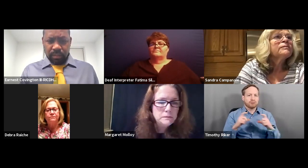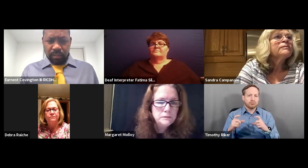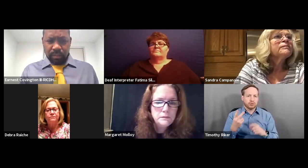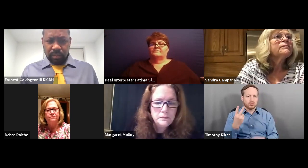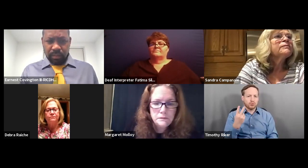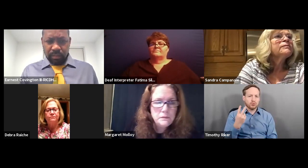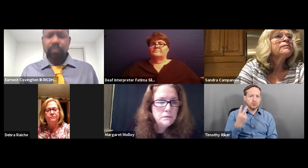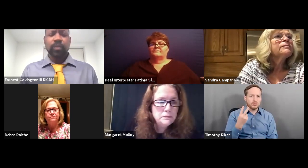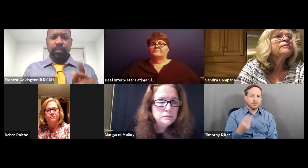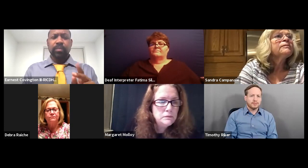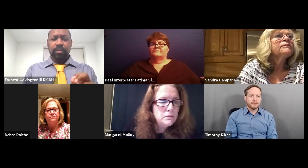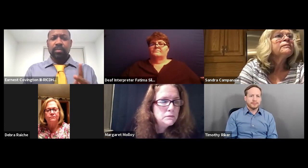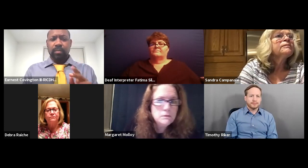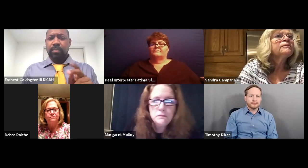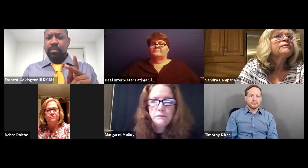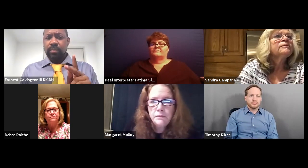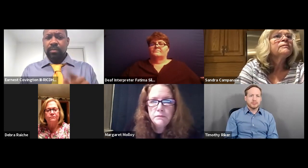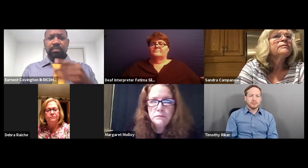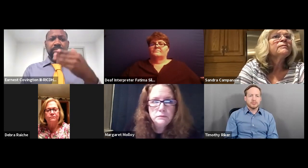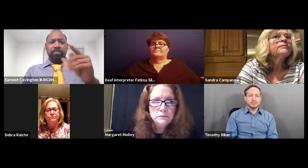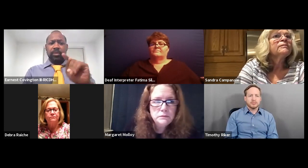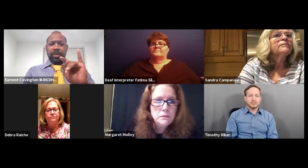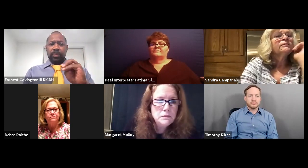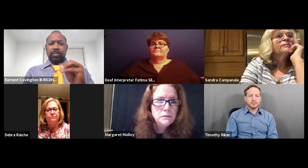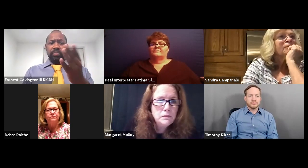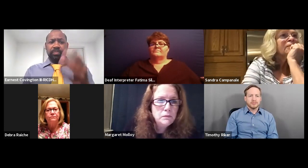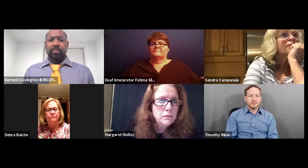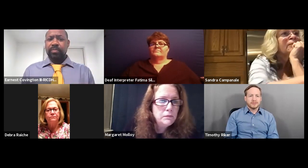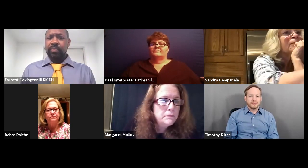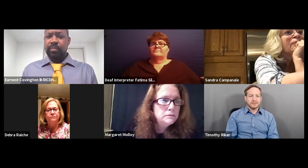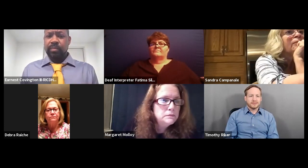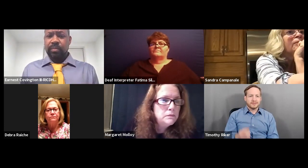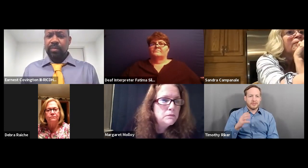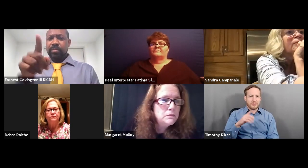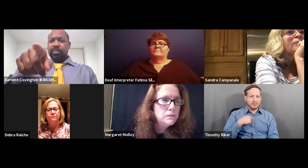So some people want to see the certified deaf interpreter working at the same time